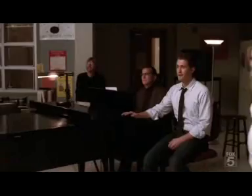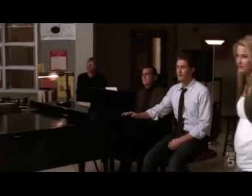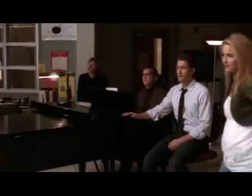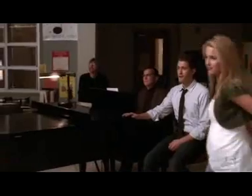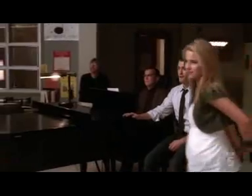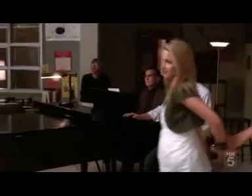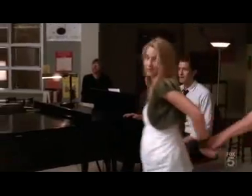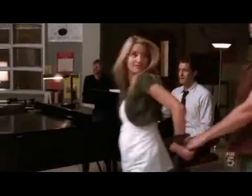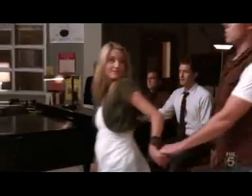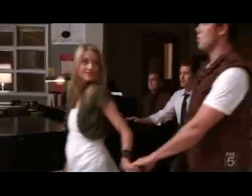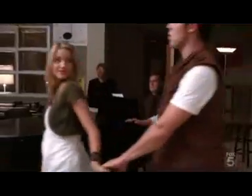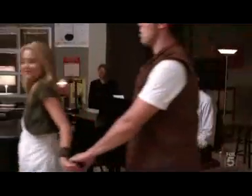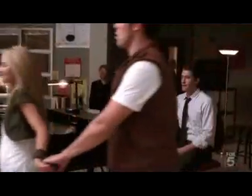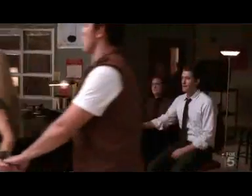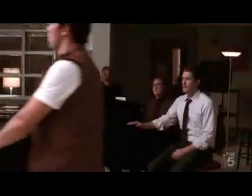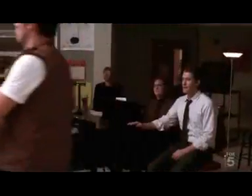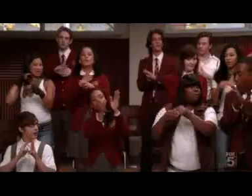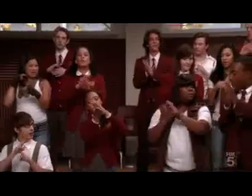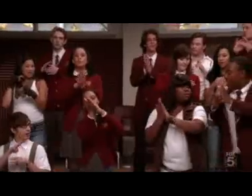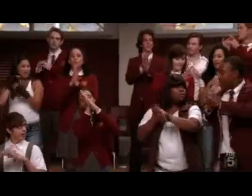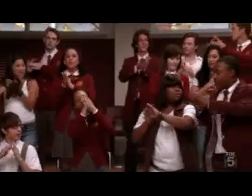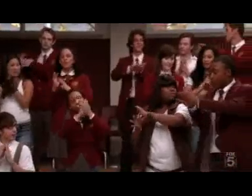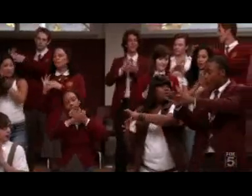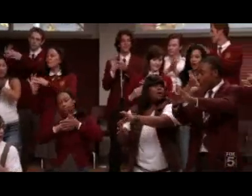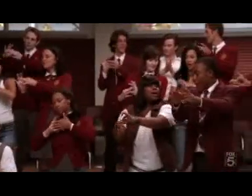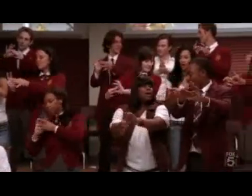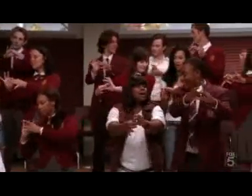And the world will be as one